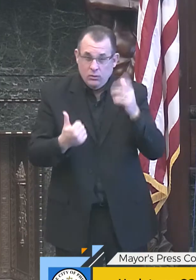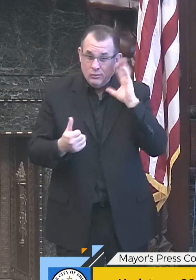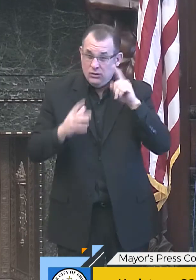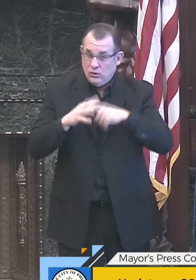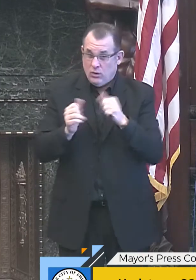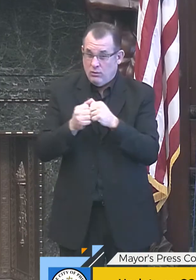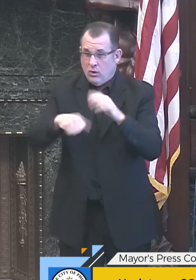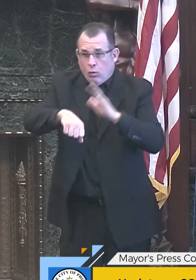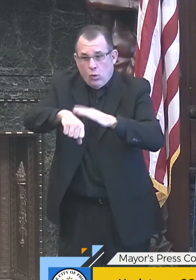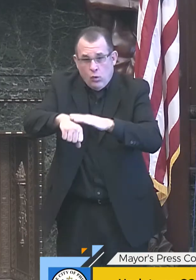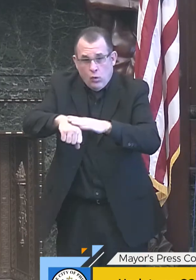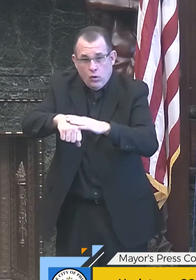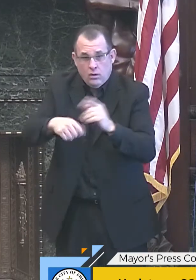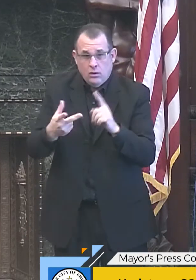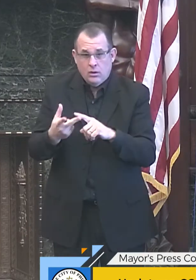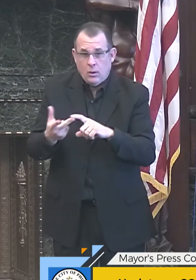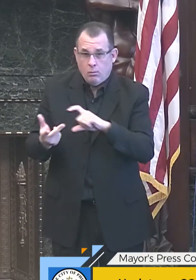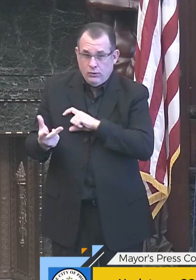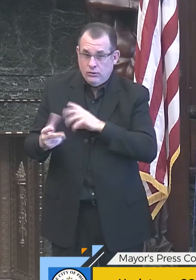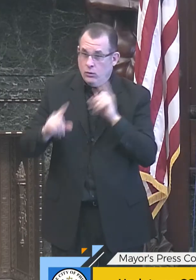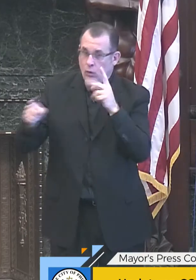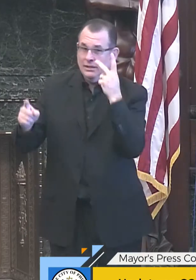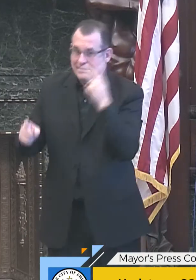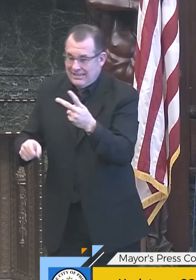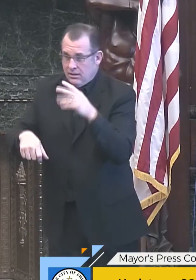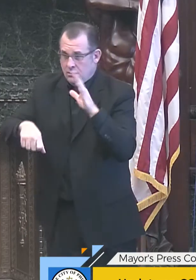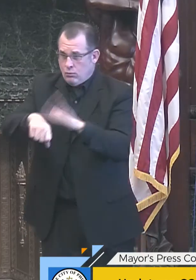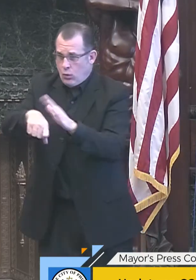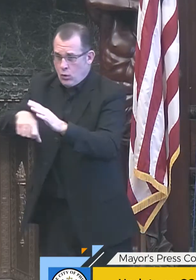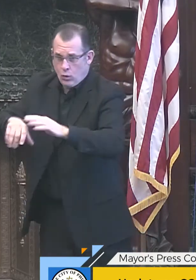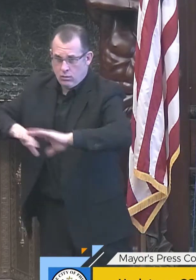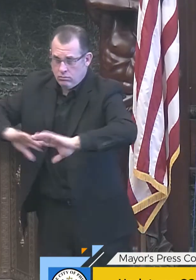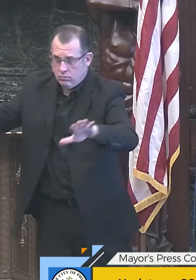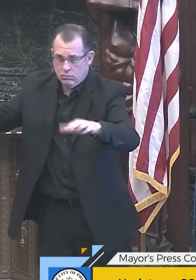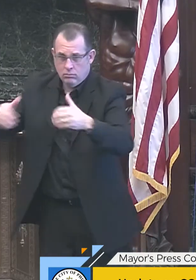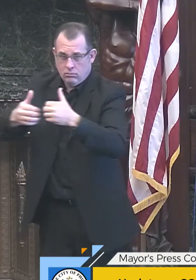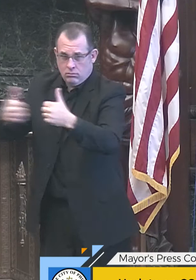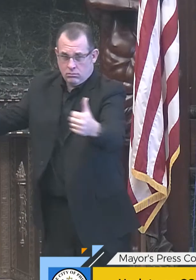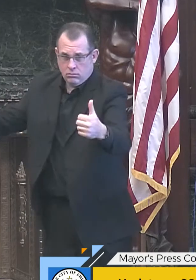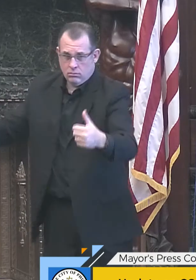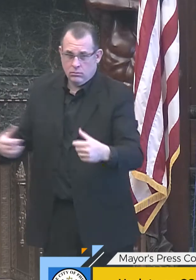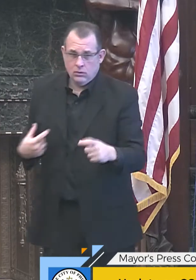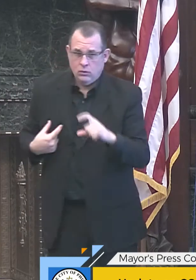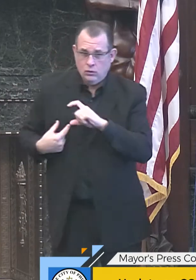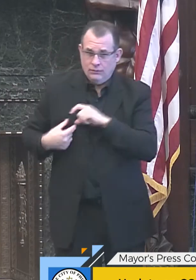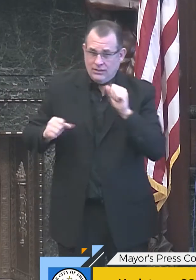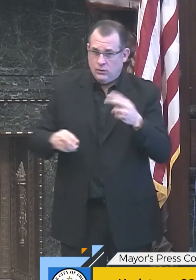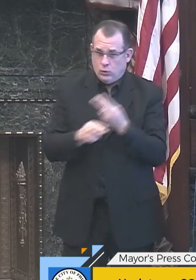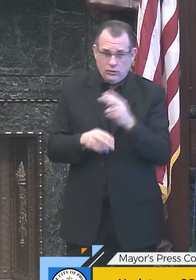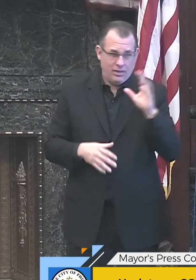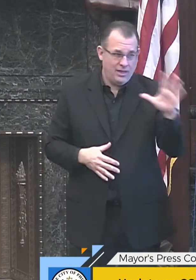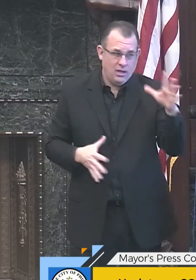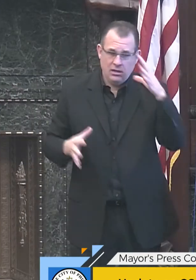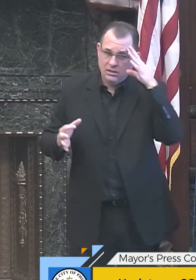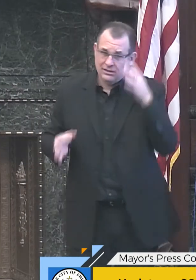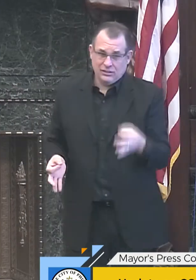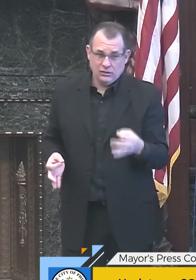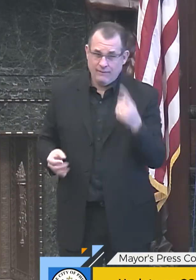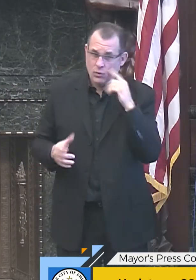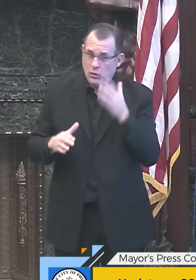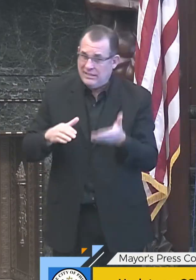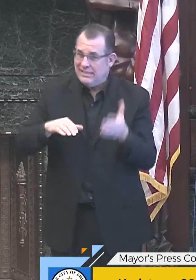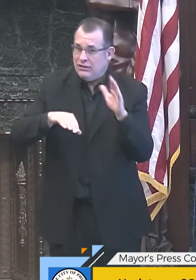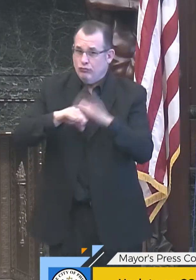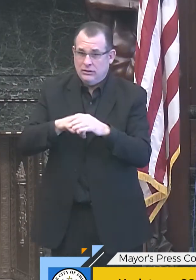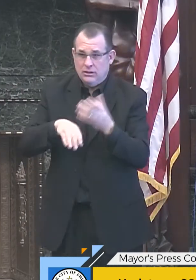from officers, verbal warnings, and efforts to break up those groups. Officers can use their discretion for increased enforcement, like